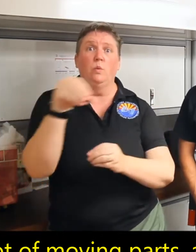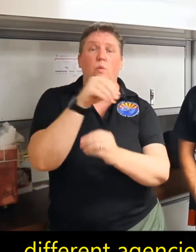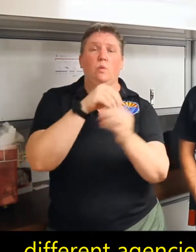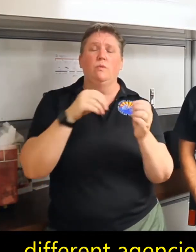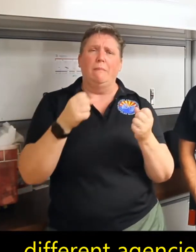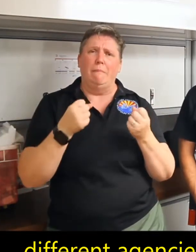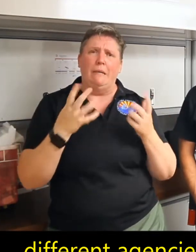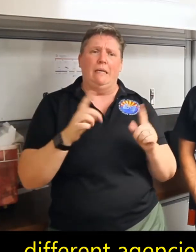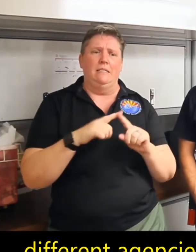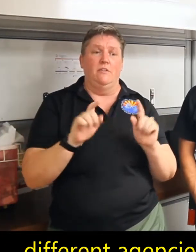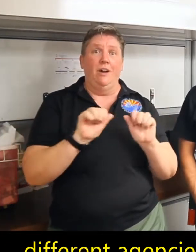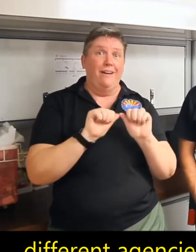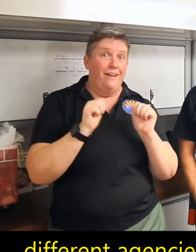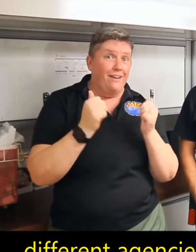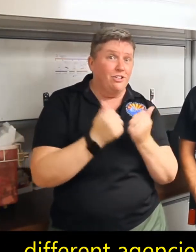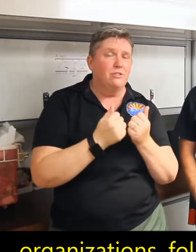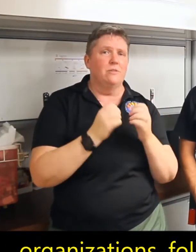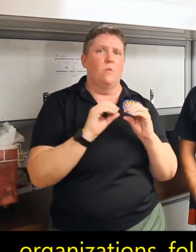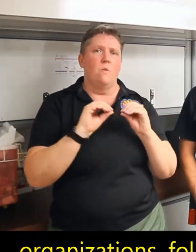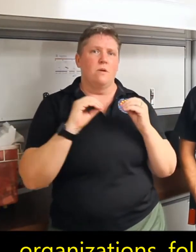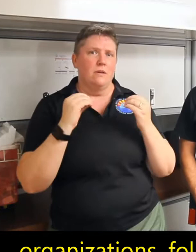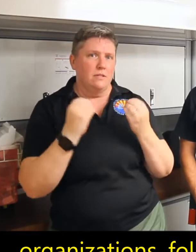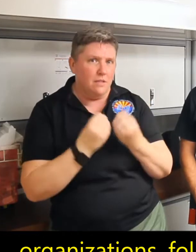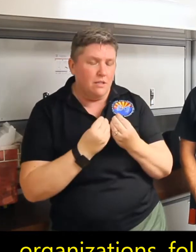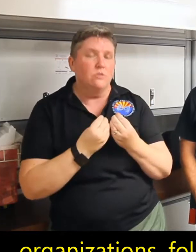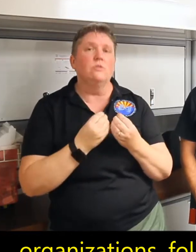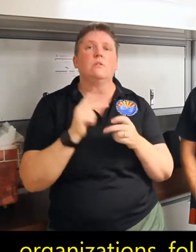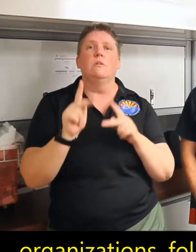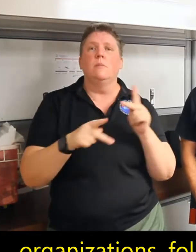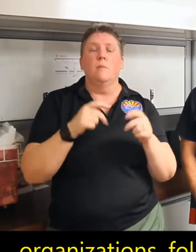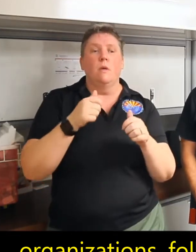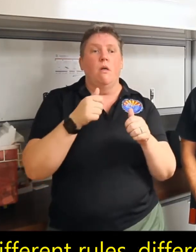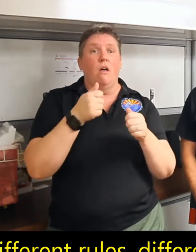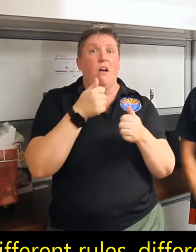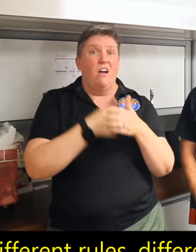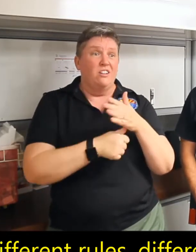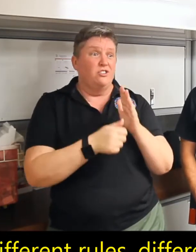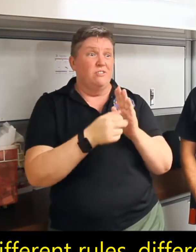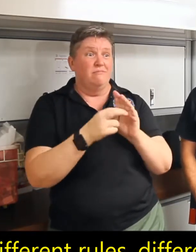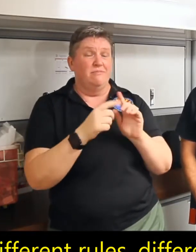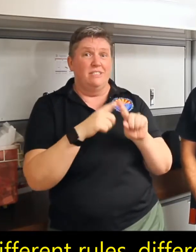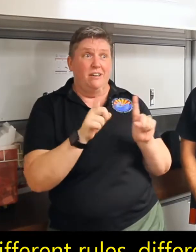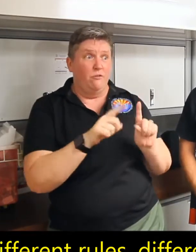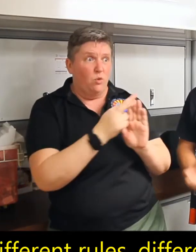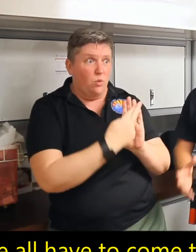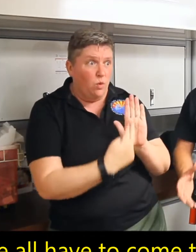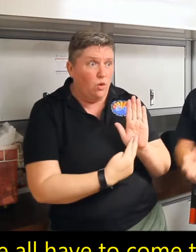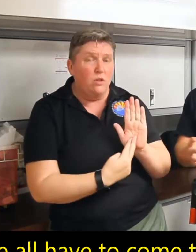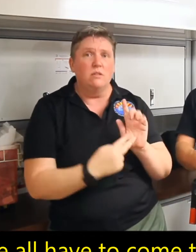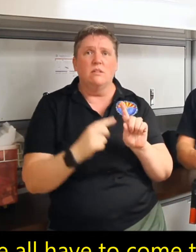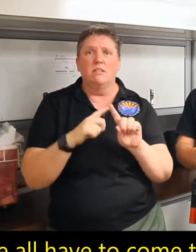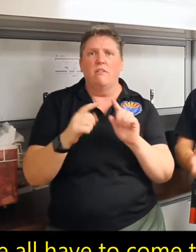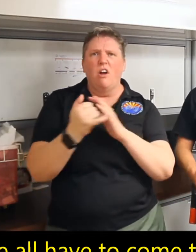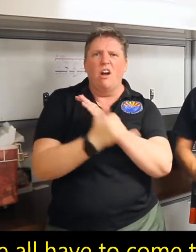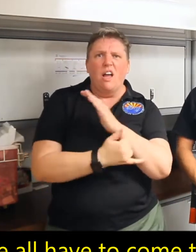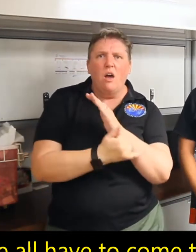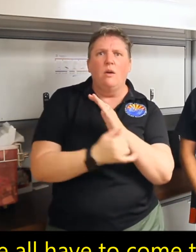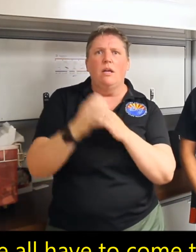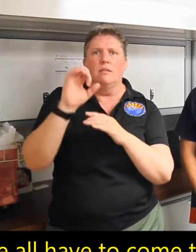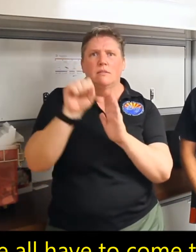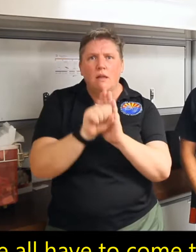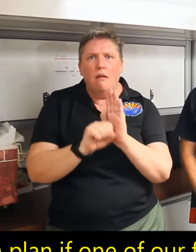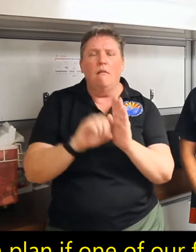different agencies, many different organizations, folks working under different rules, different jurisdictions that we all have to come together